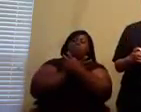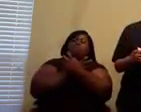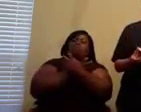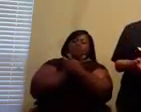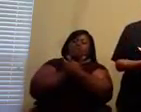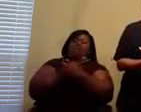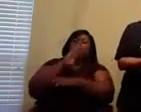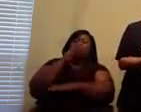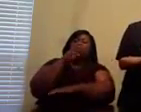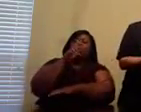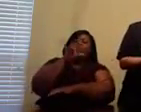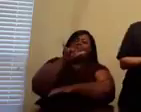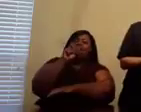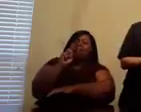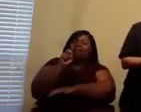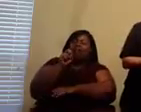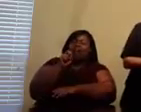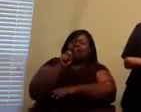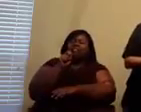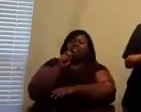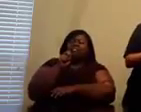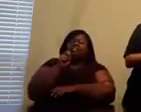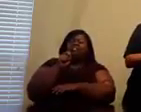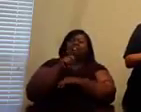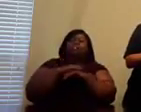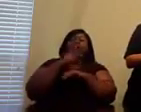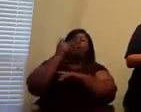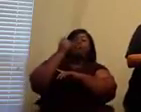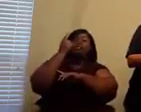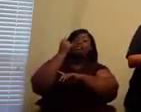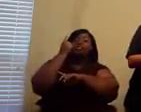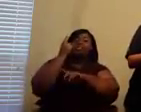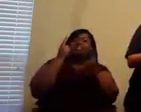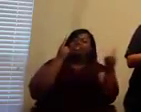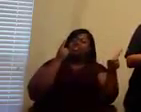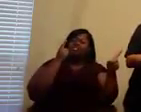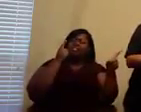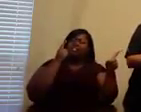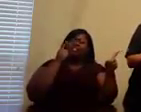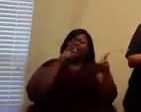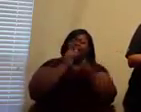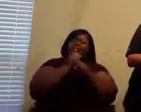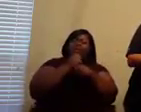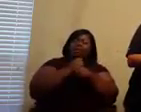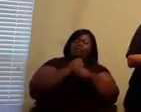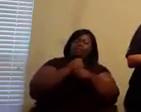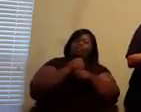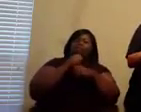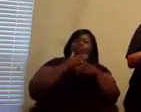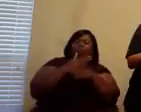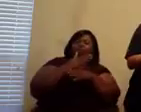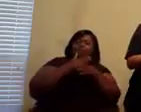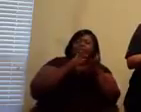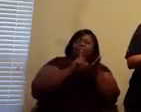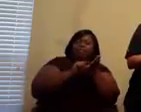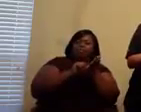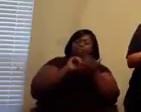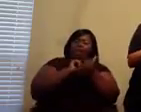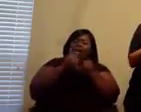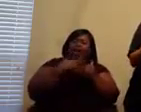been bleached to make it look white, because again, it's made out of old newspaper and trash and wood pulp. So it had